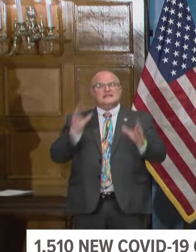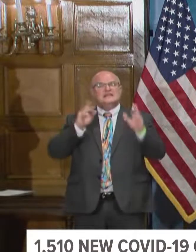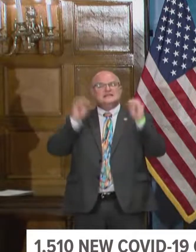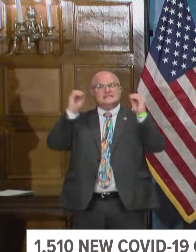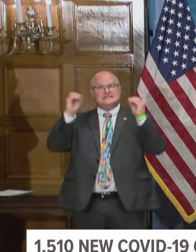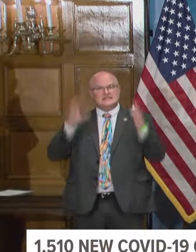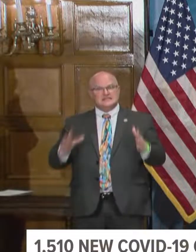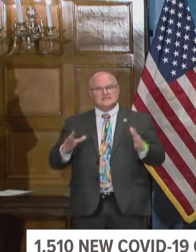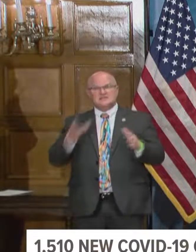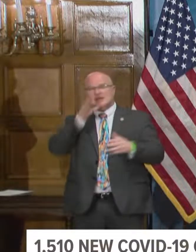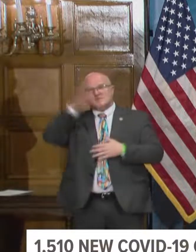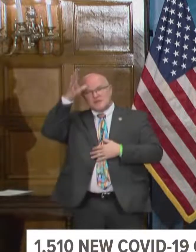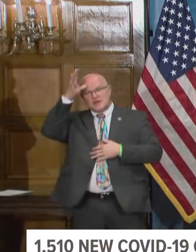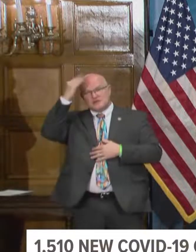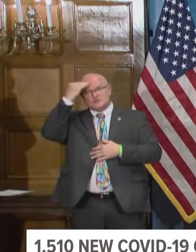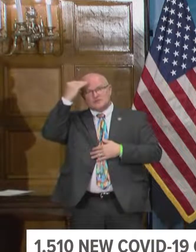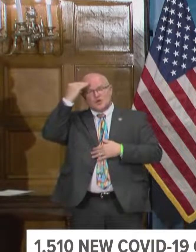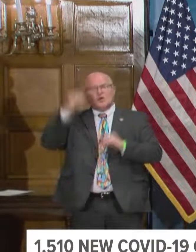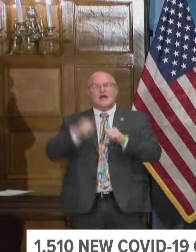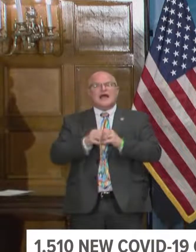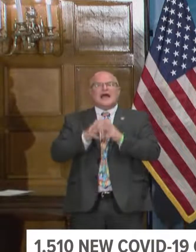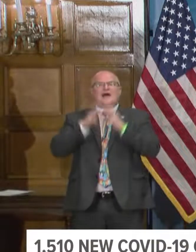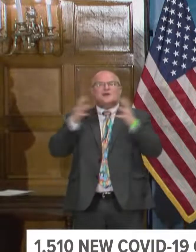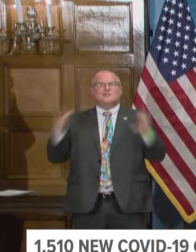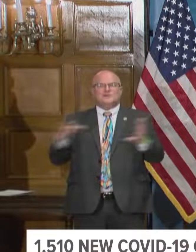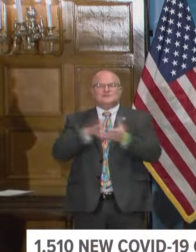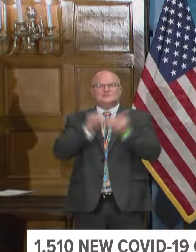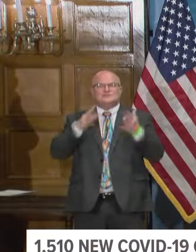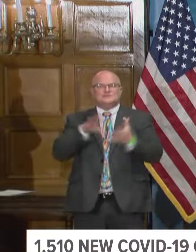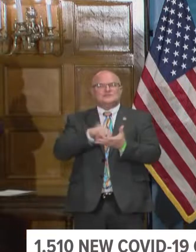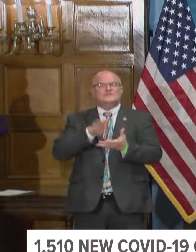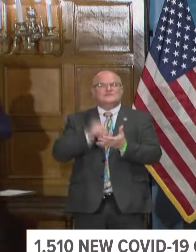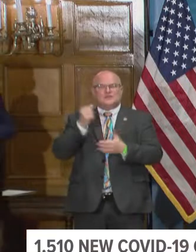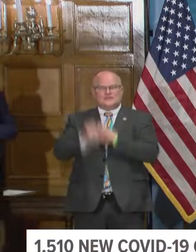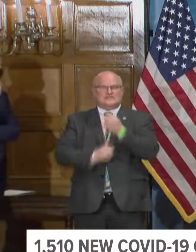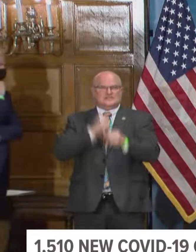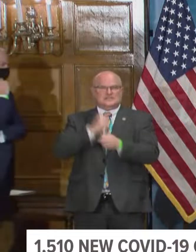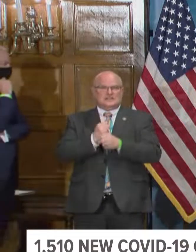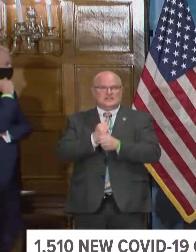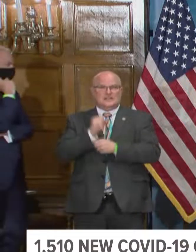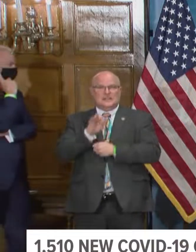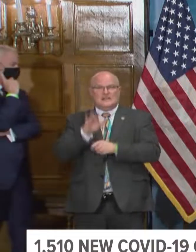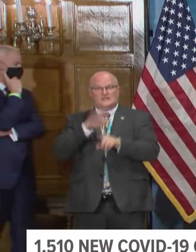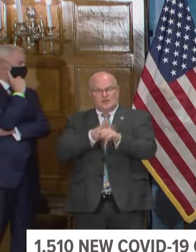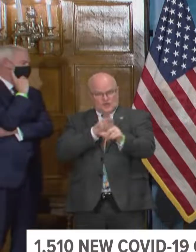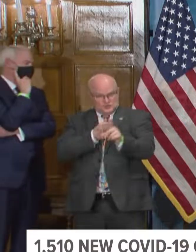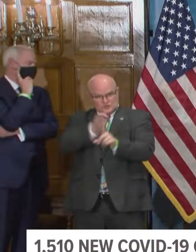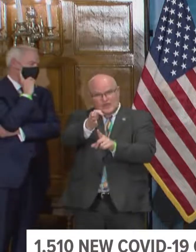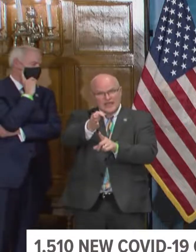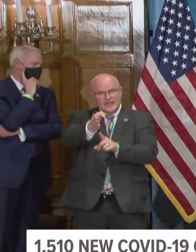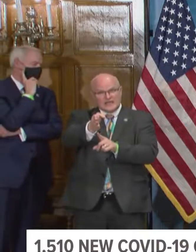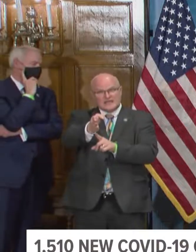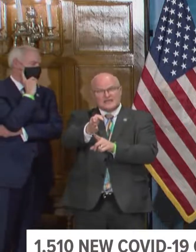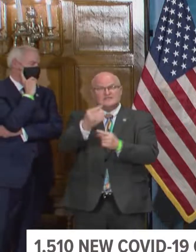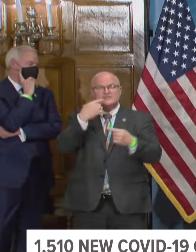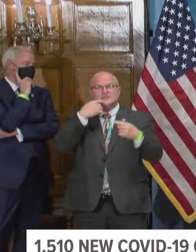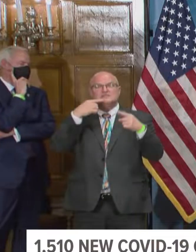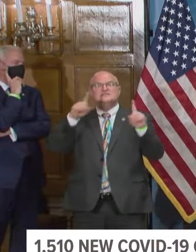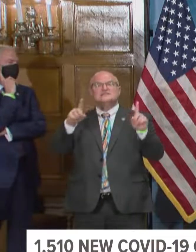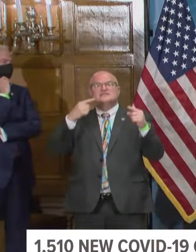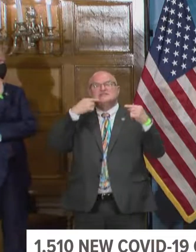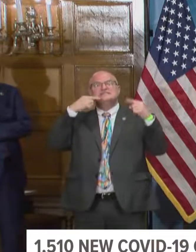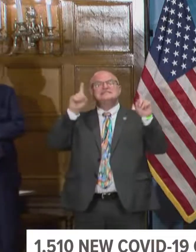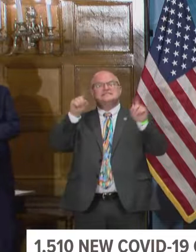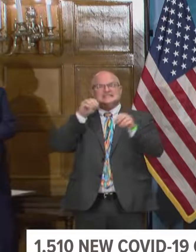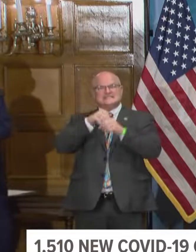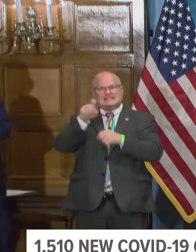parents know how much students have learned throughout the school year and whether they are on track to achieve the success